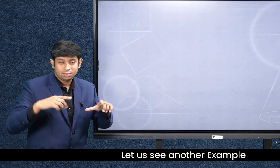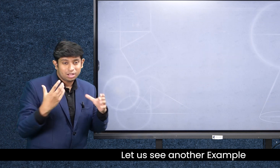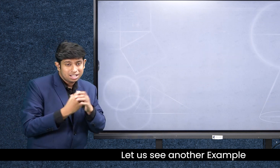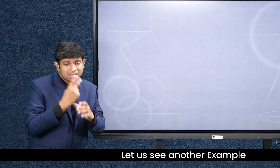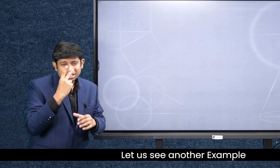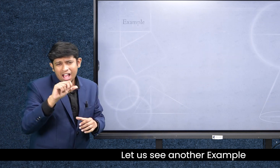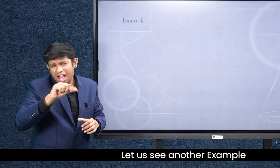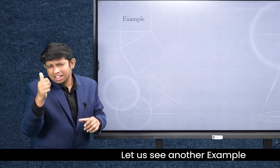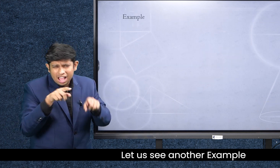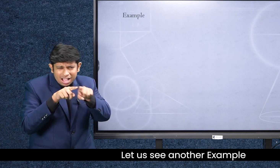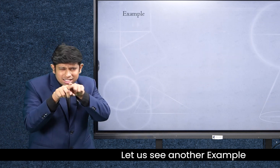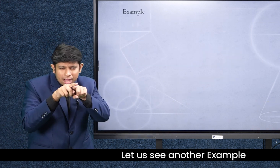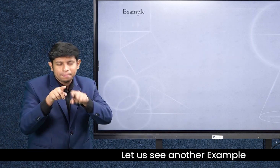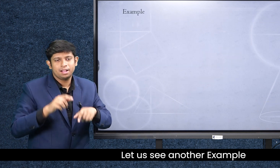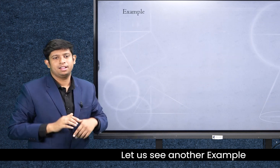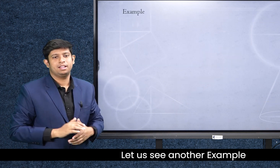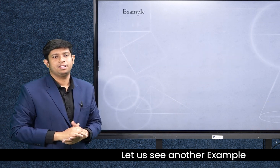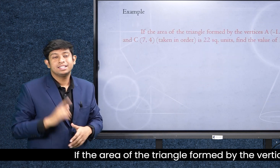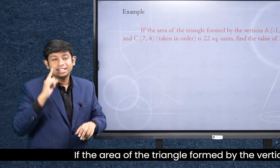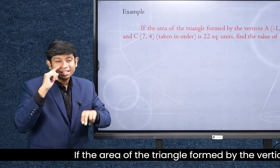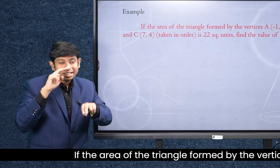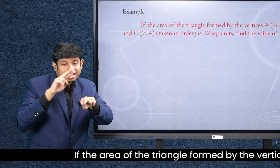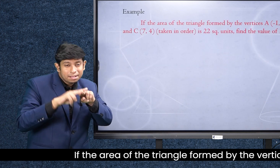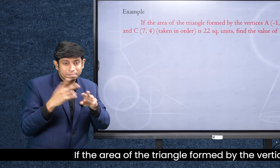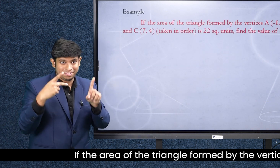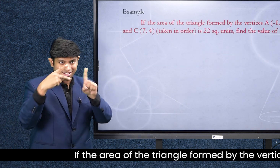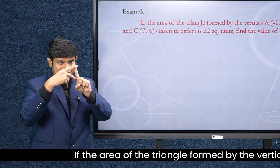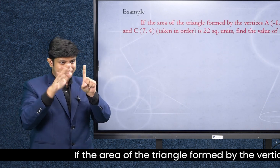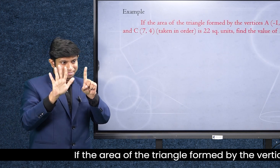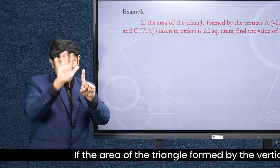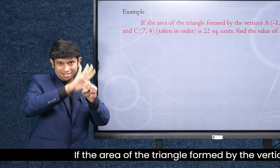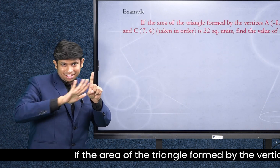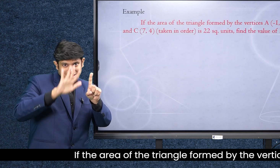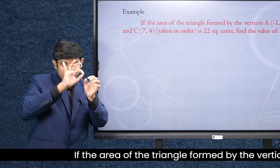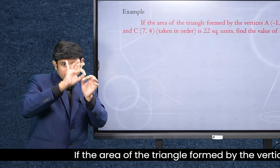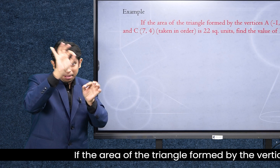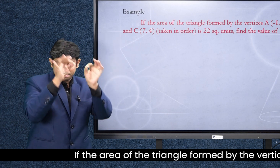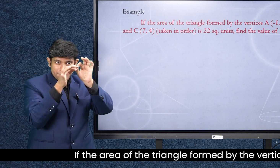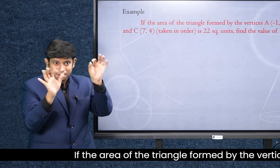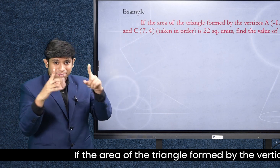Let us see another example. If the area of the triangle formed by the vertices